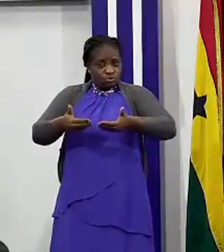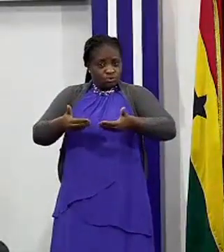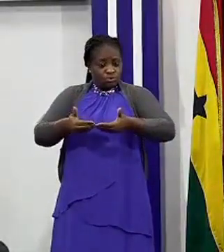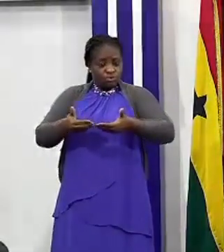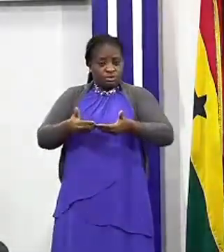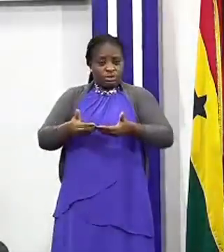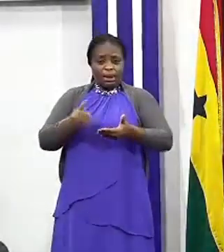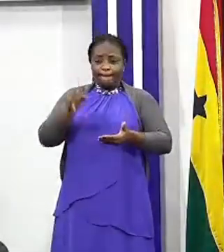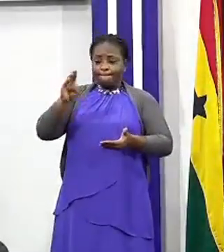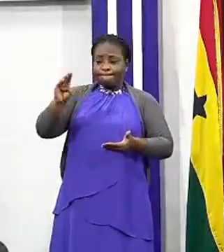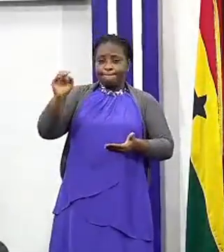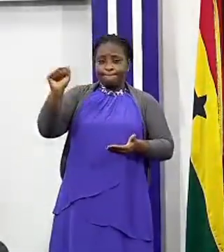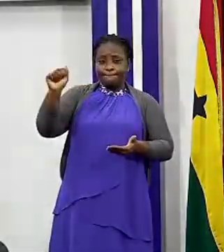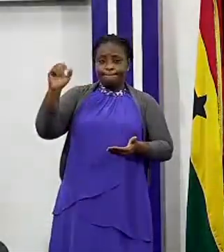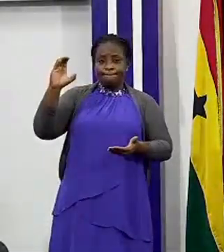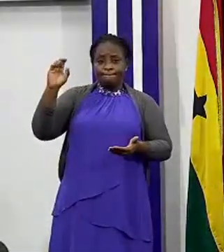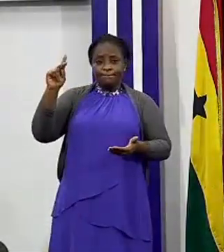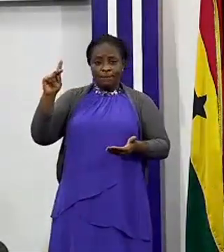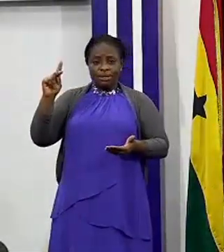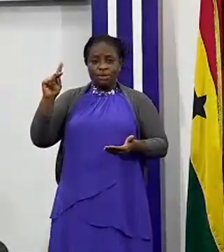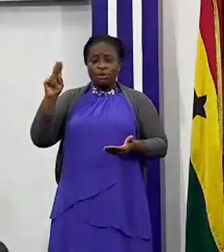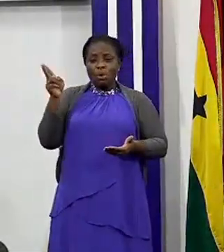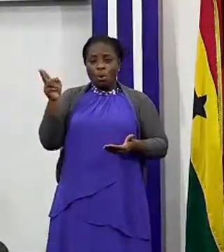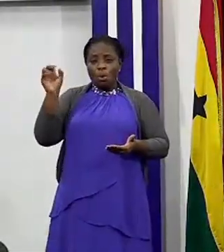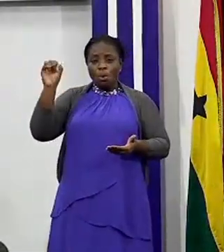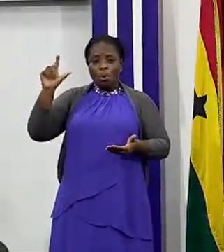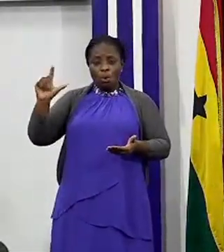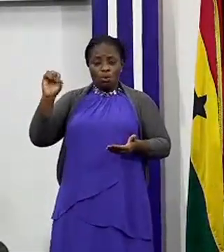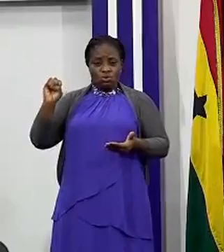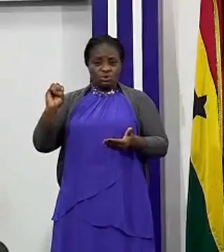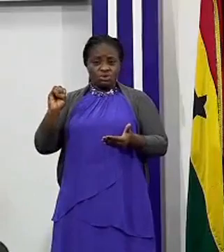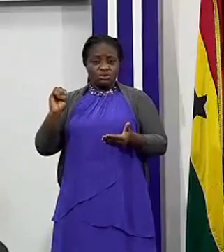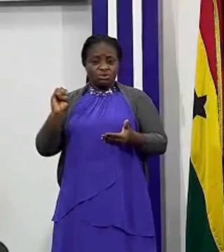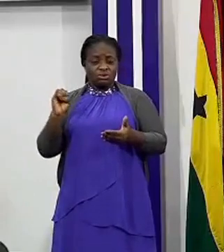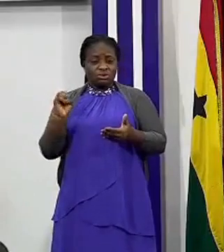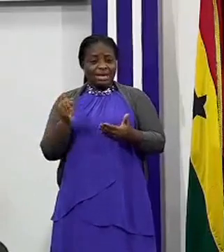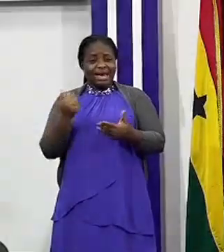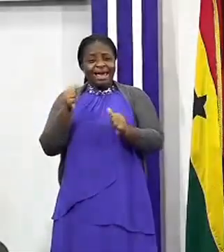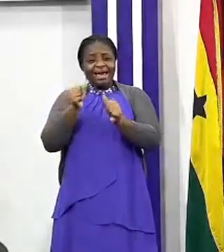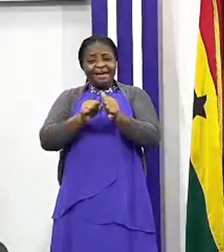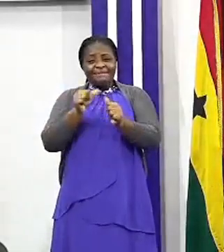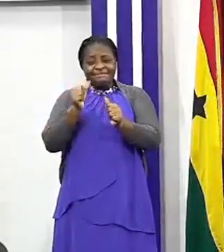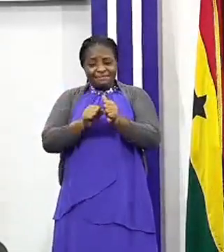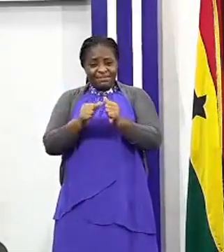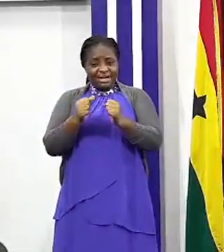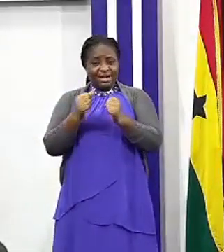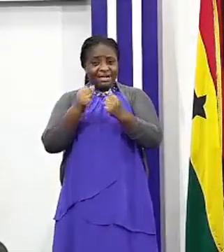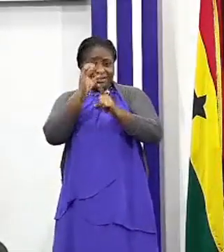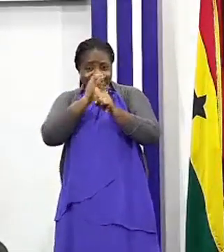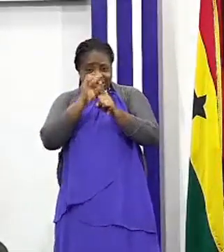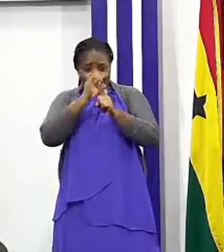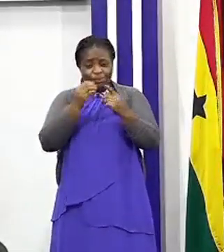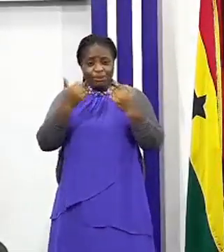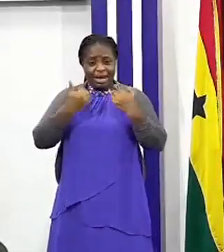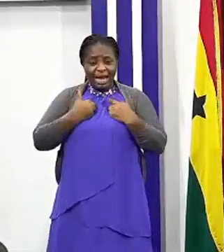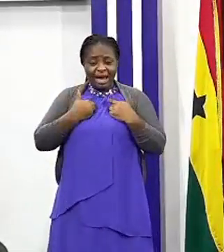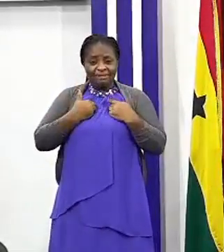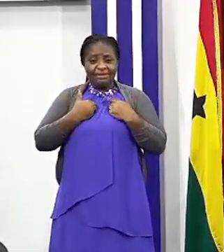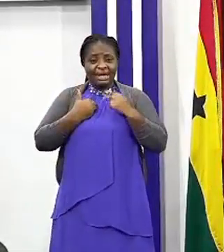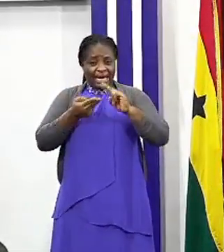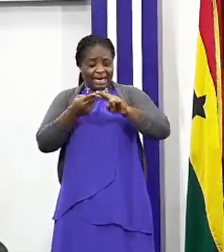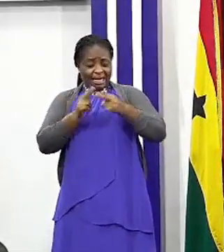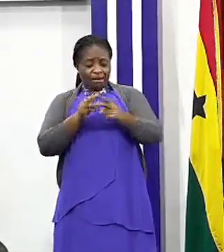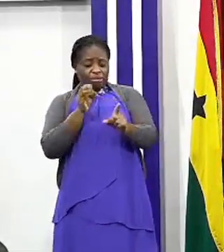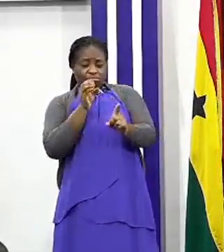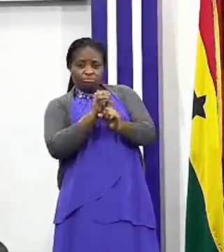barcode system. We wish we had done this from the beginning. So each sample will have a barcode. The geographical location of where the sample is